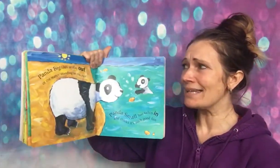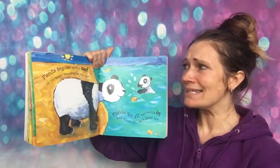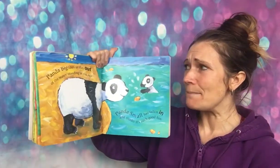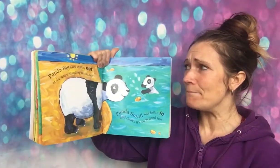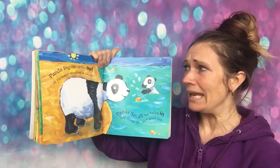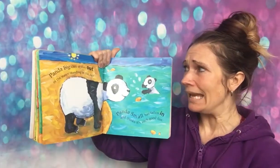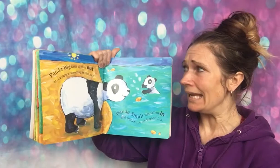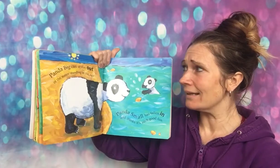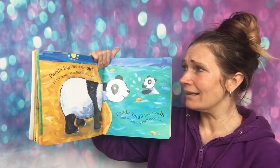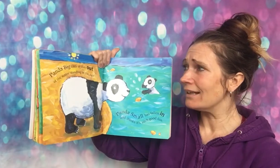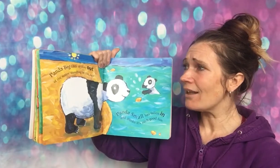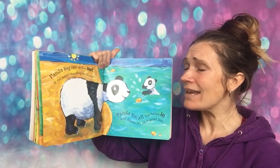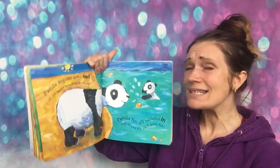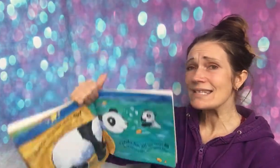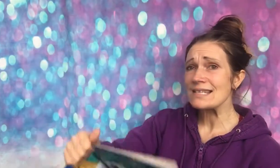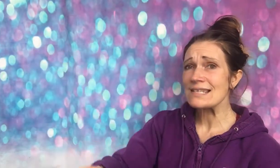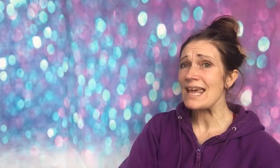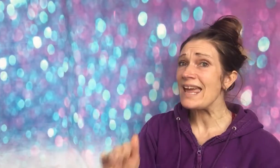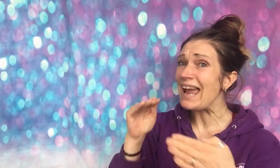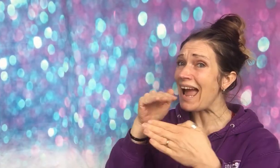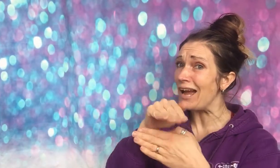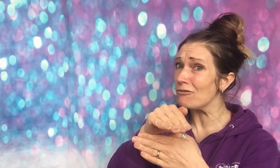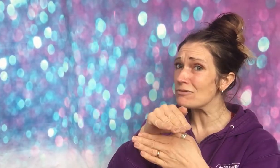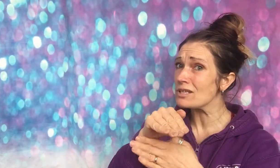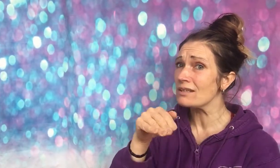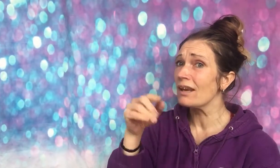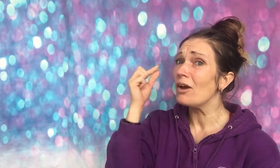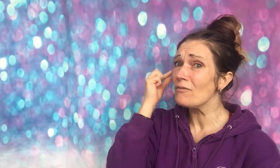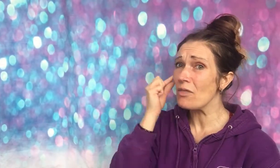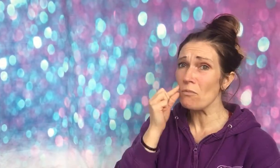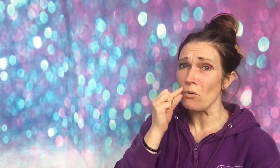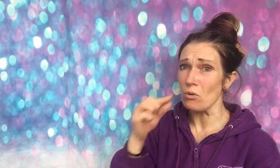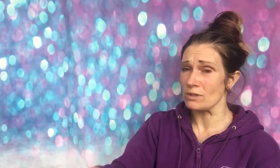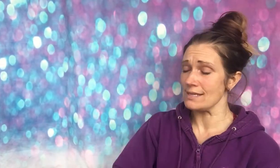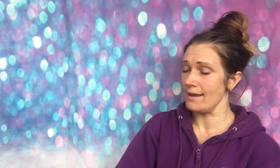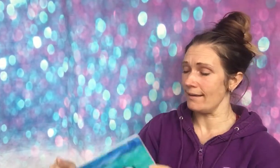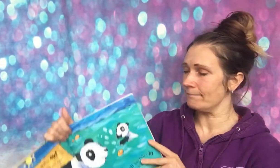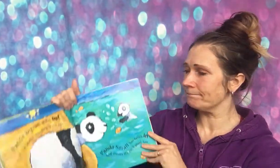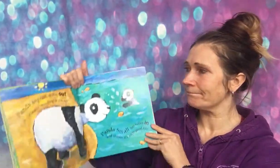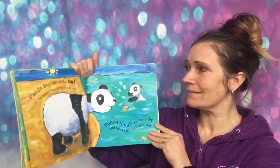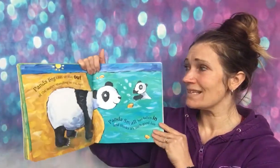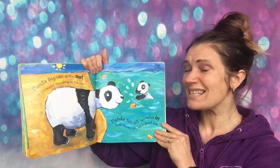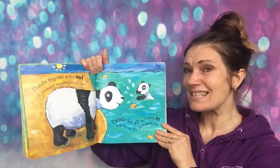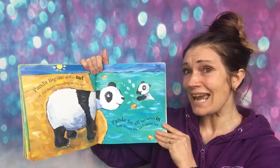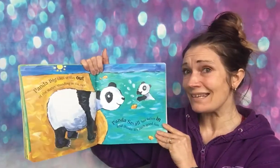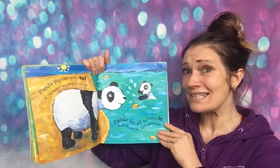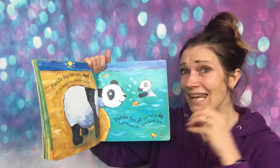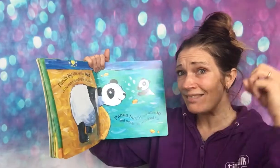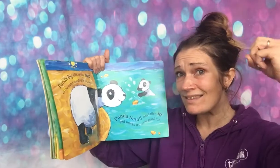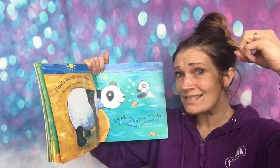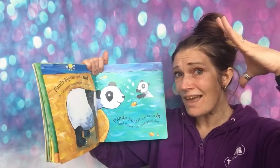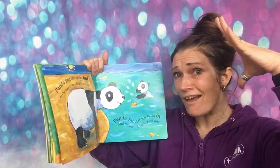Panda Big likes to stay out of the water, standing in the